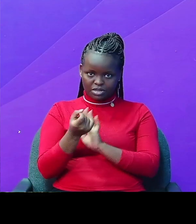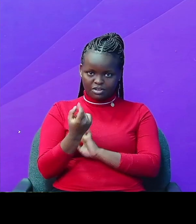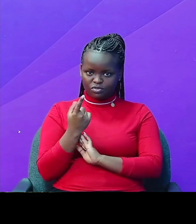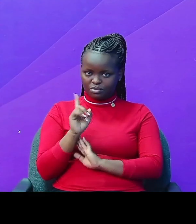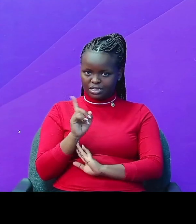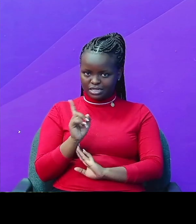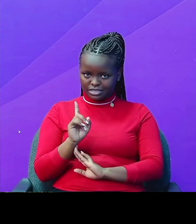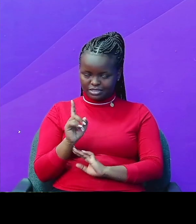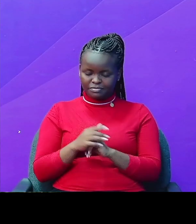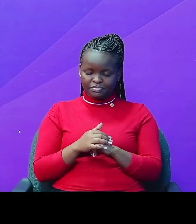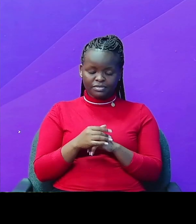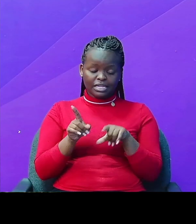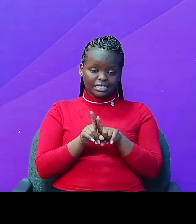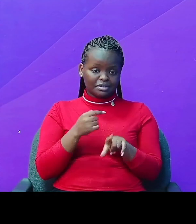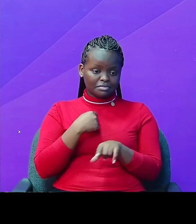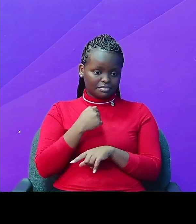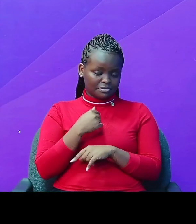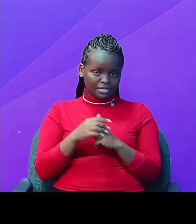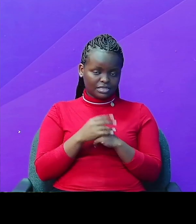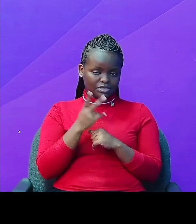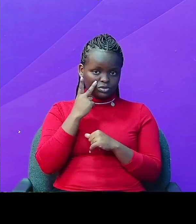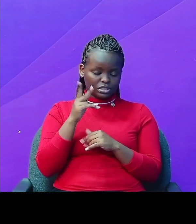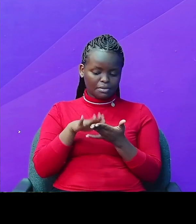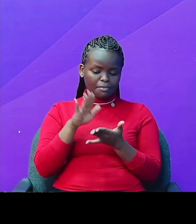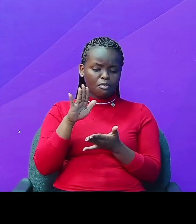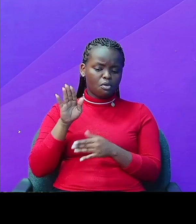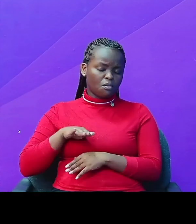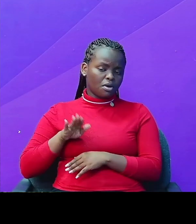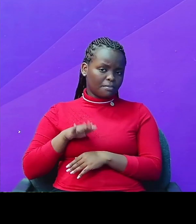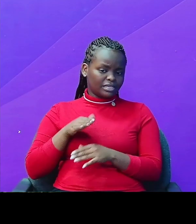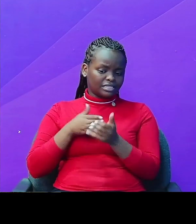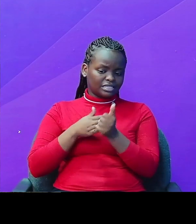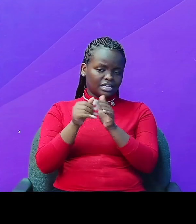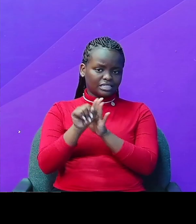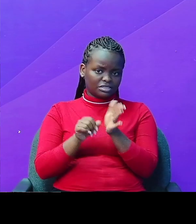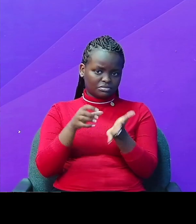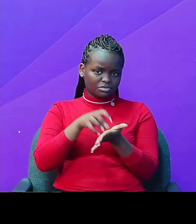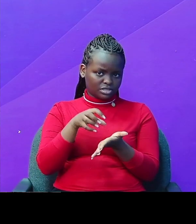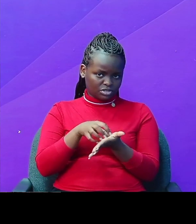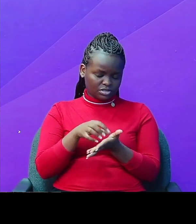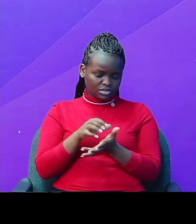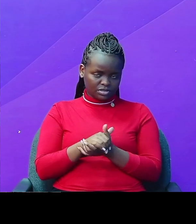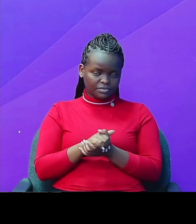It's like me to see a lot more women to be in the leadership positions.